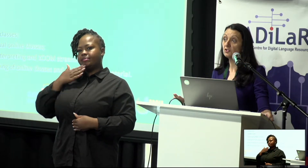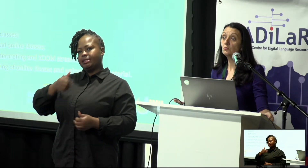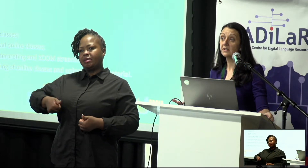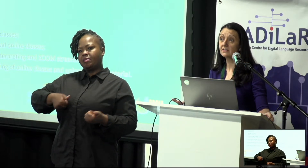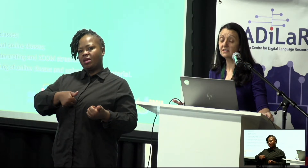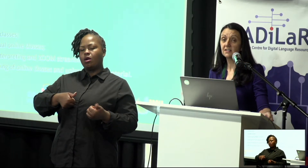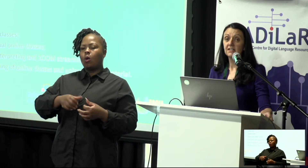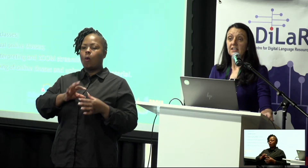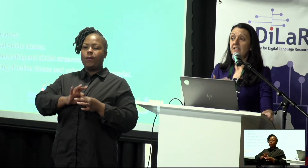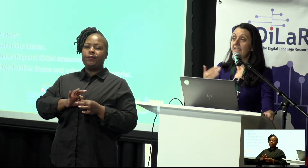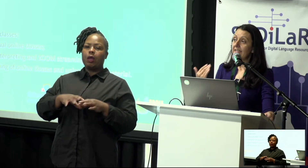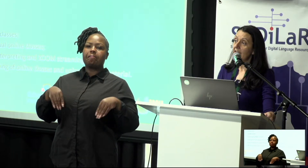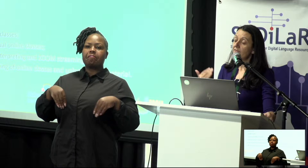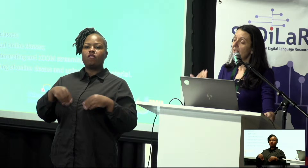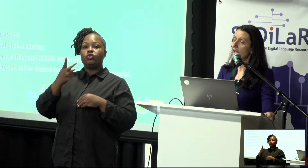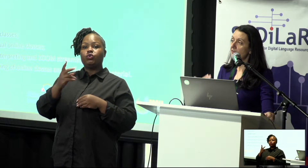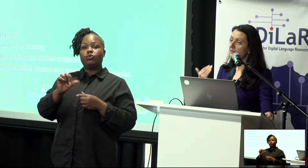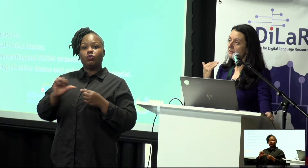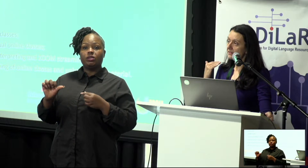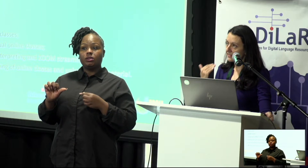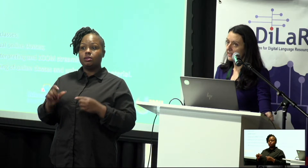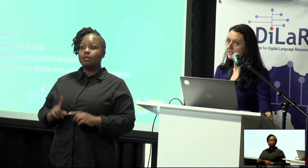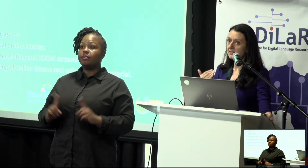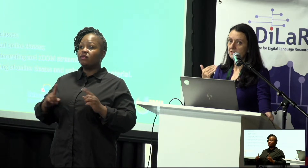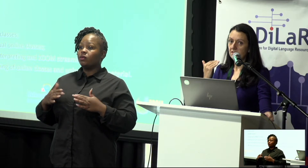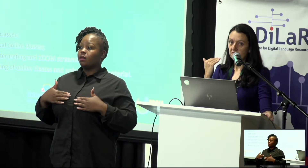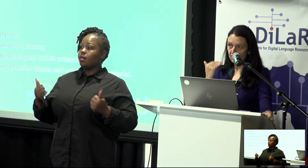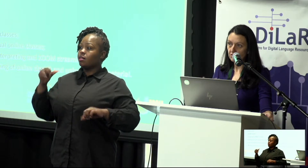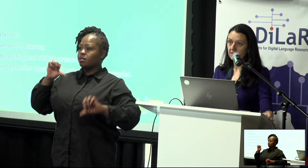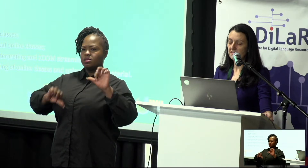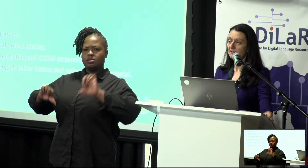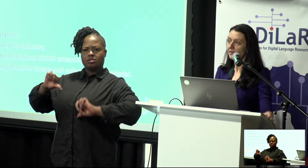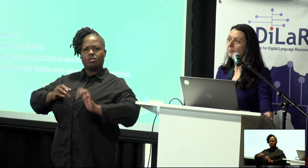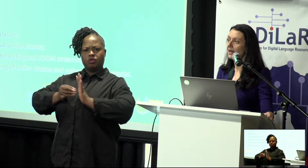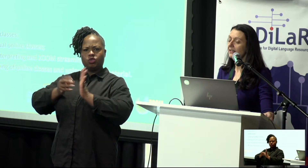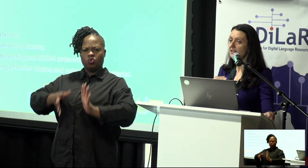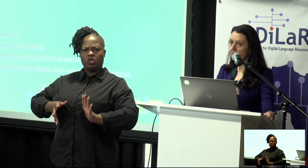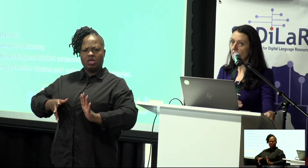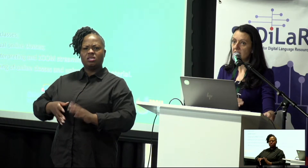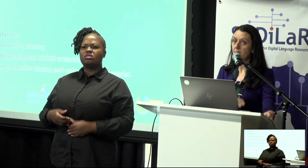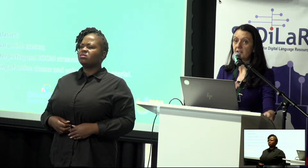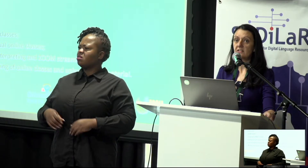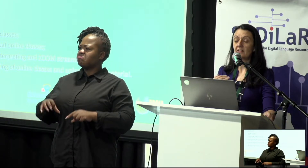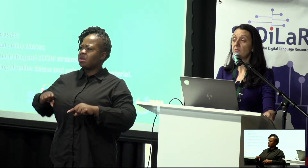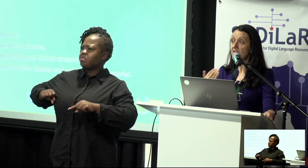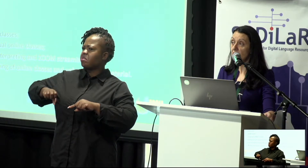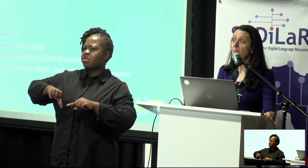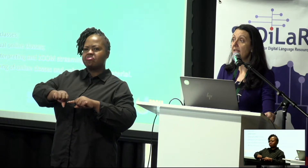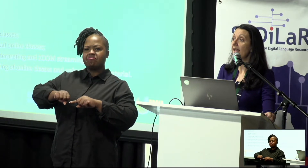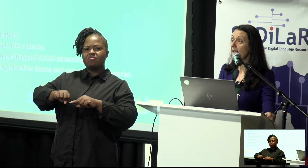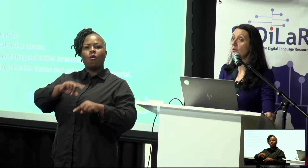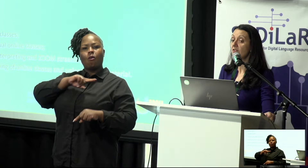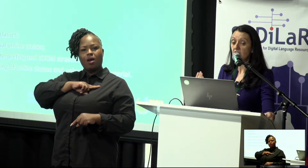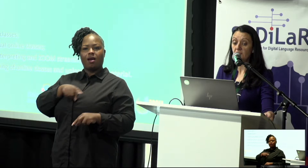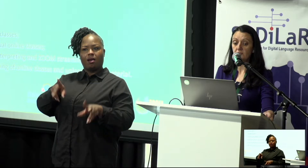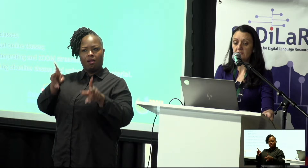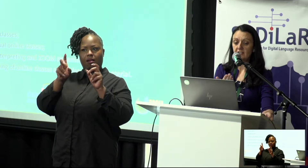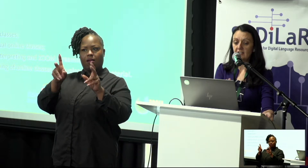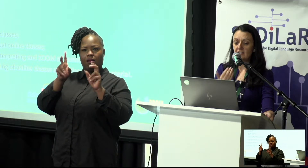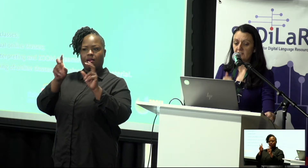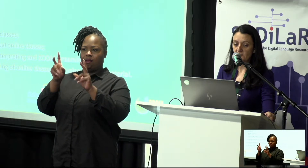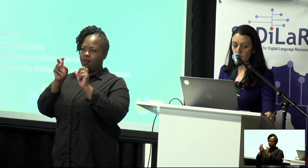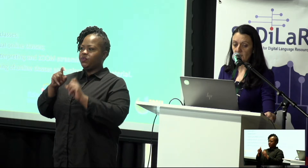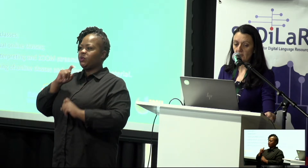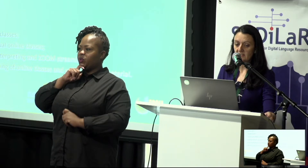home for 2 weeks. None of the health science students fell behind in their classes because they were still being able to